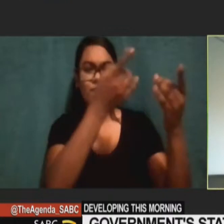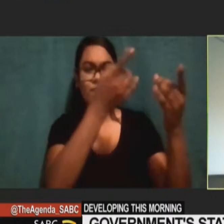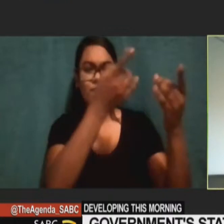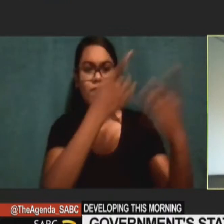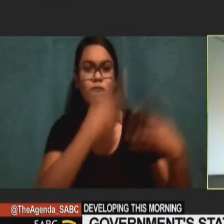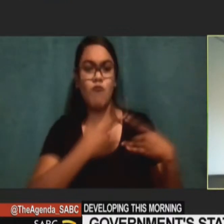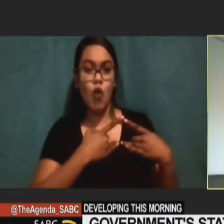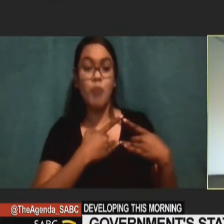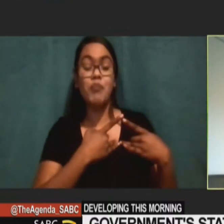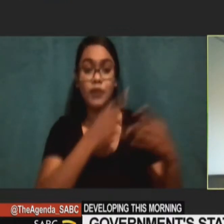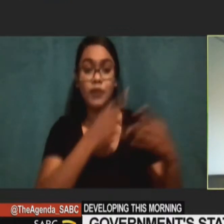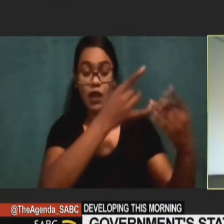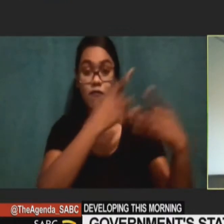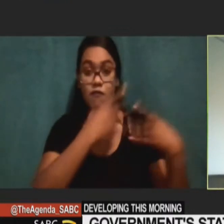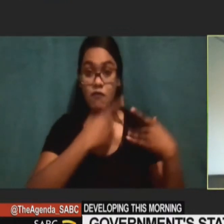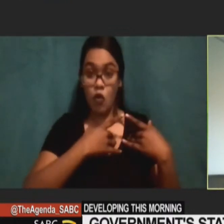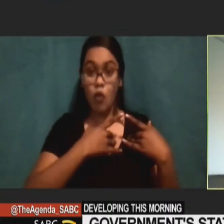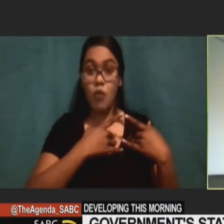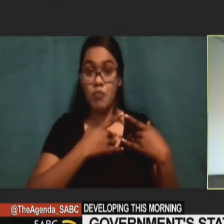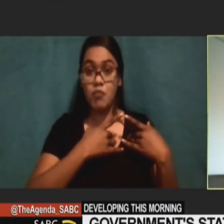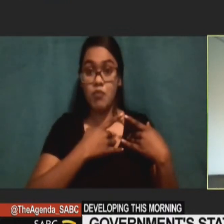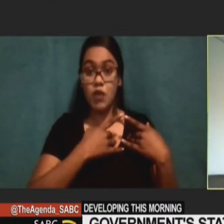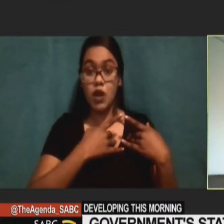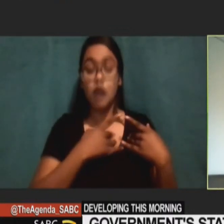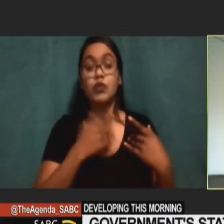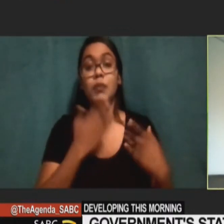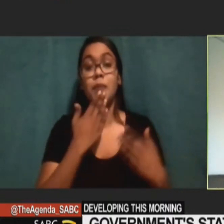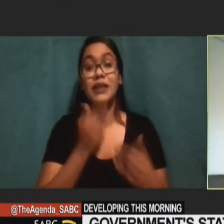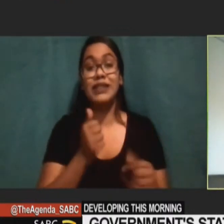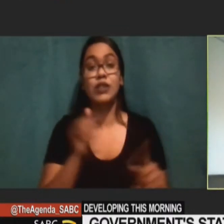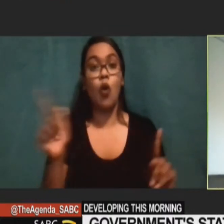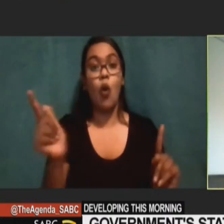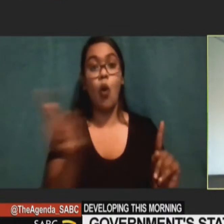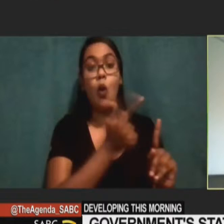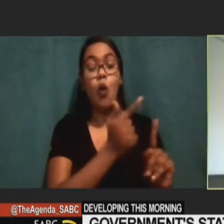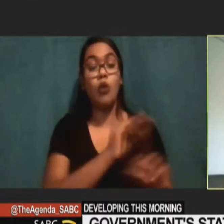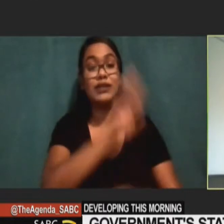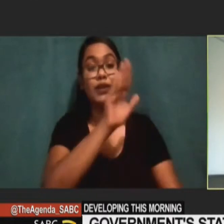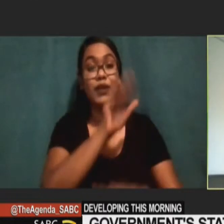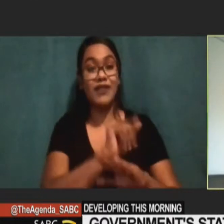to impose mandatory quarantine for South Africans. This was